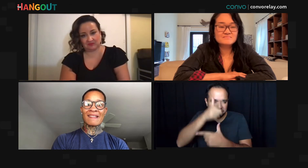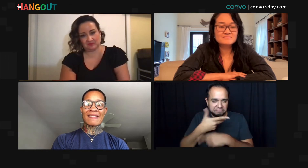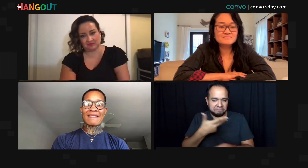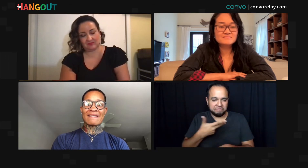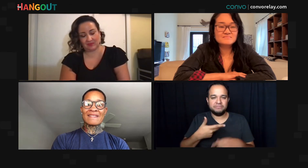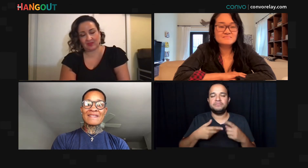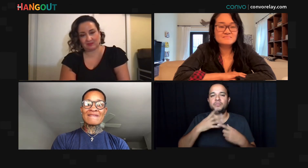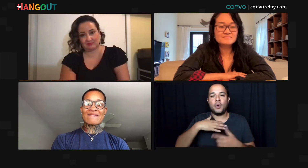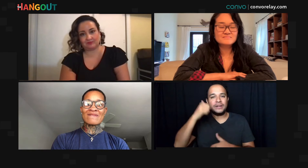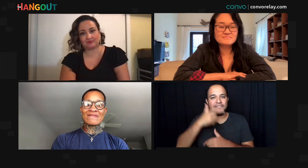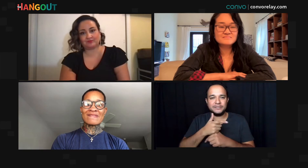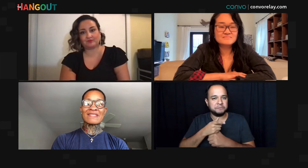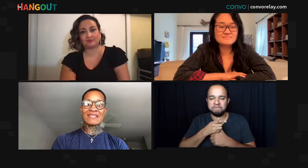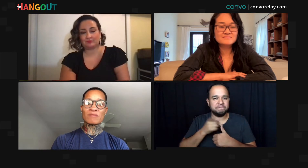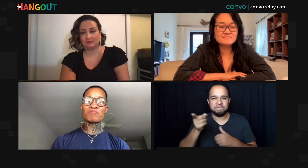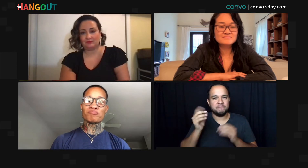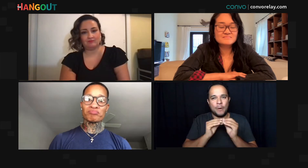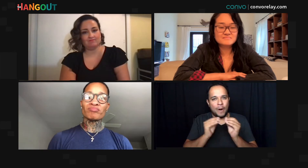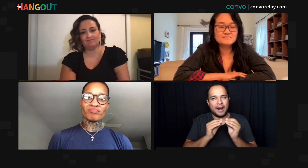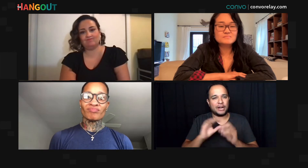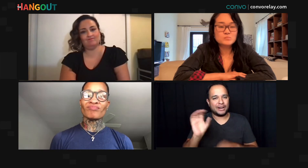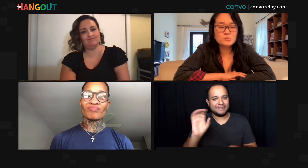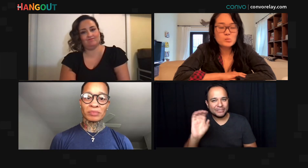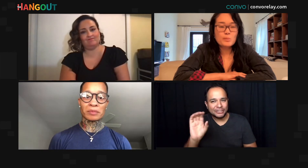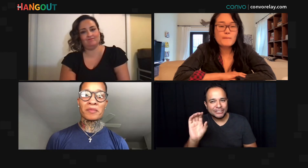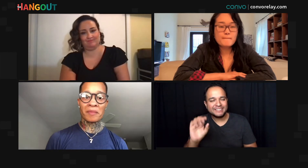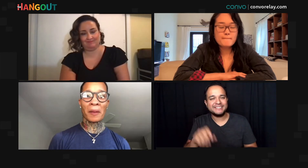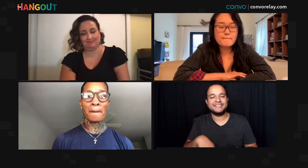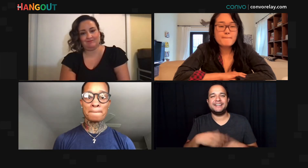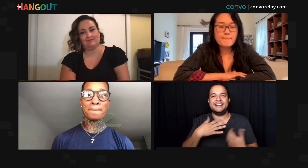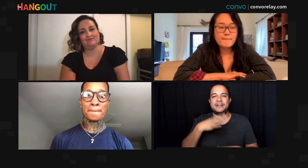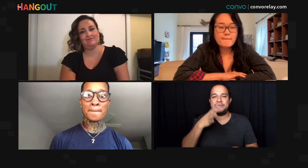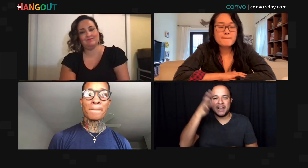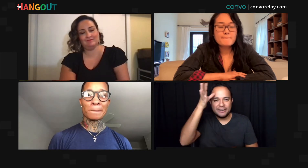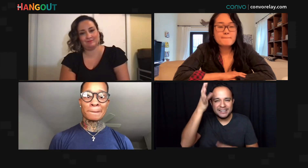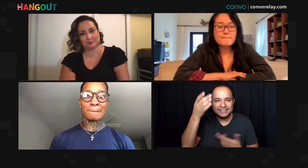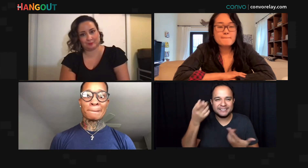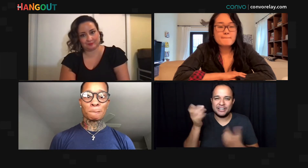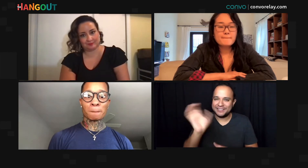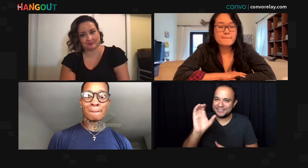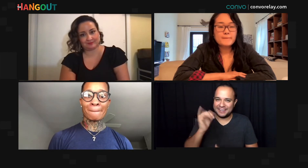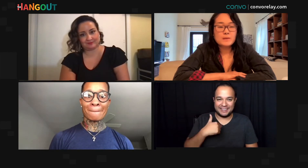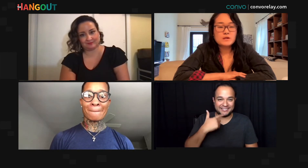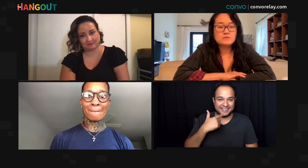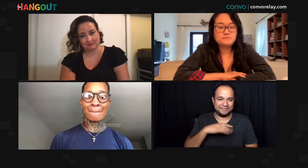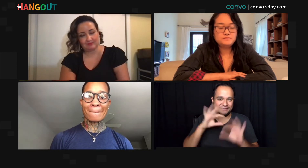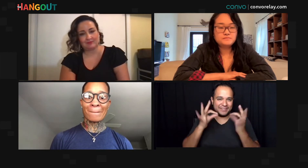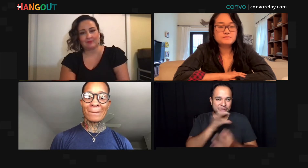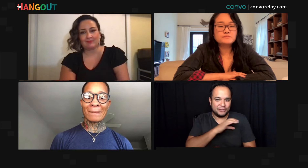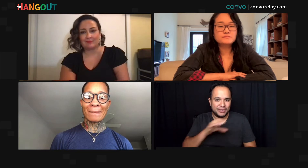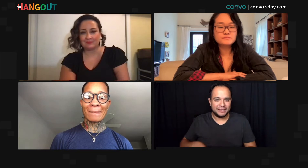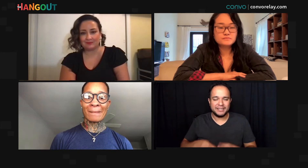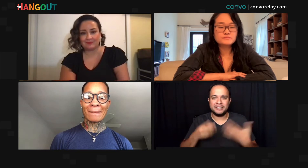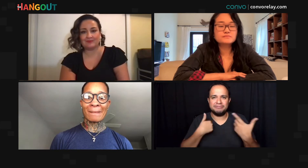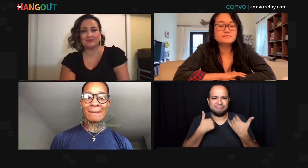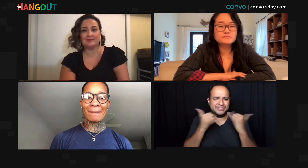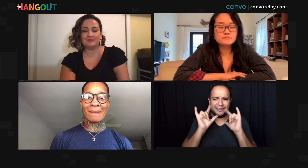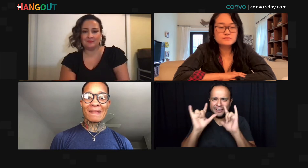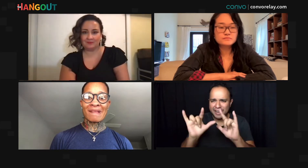sister, there's three of us. So my older sister was more conservative. My parents also are very conservative. My family,